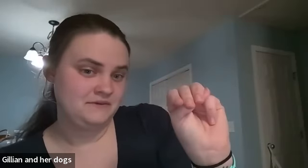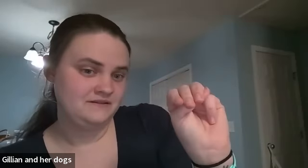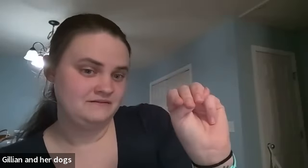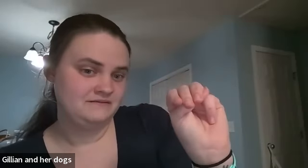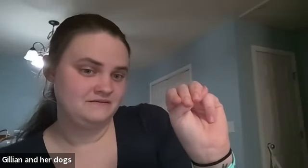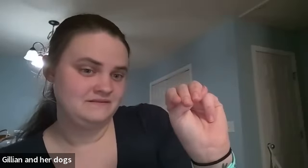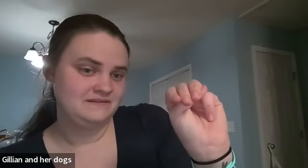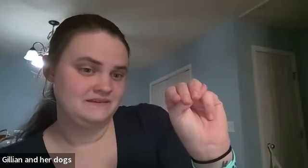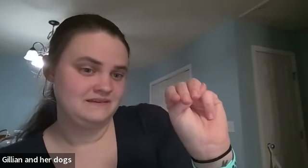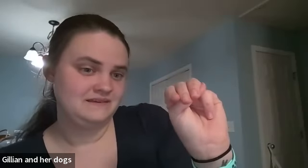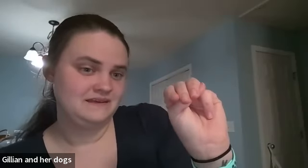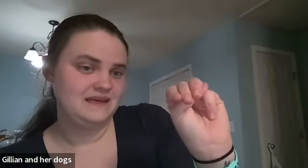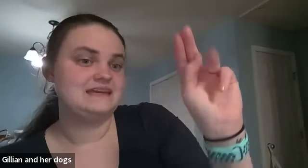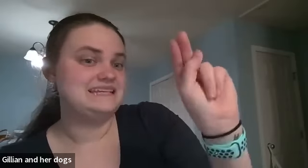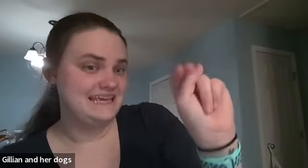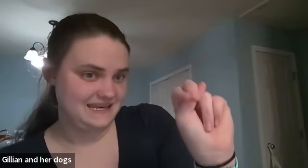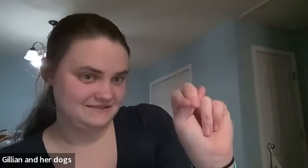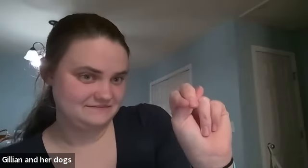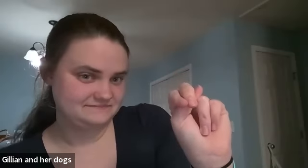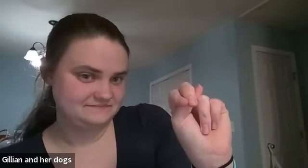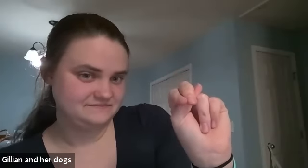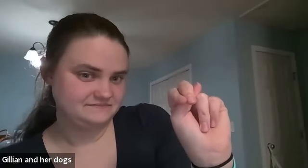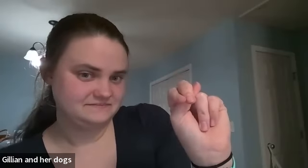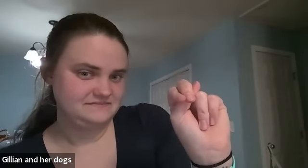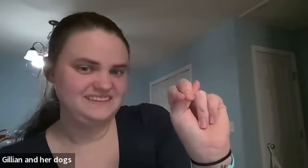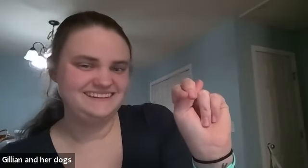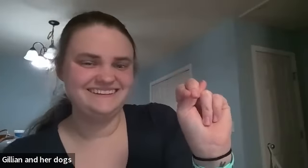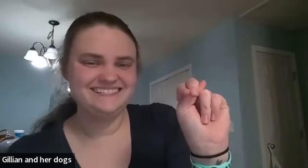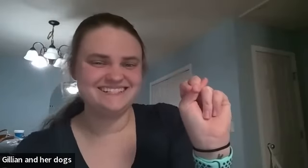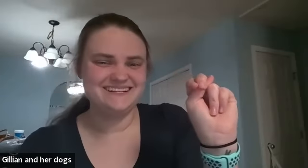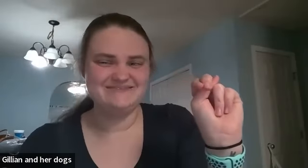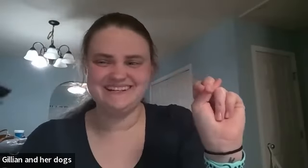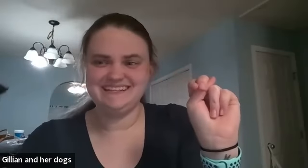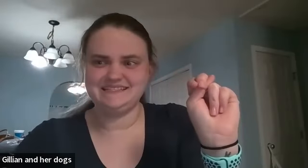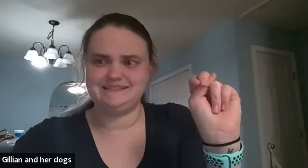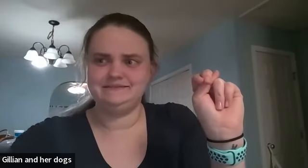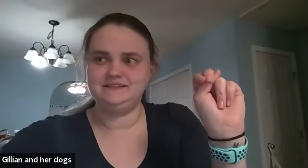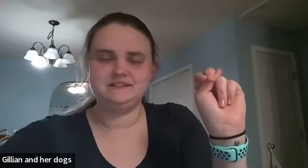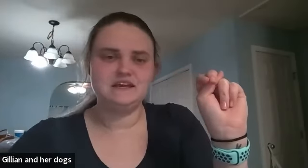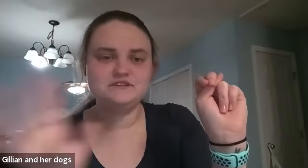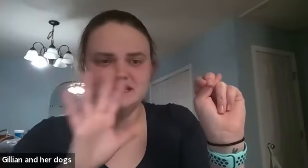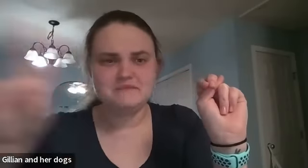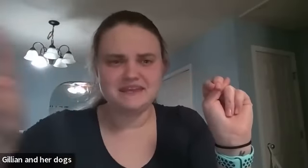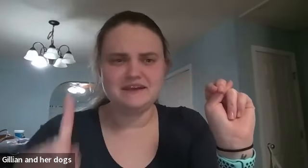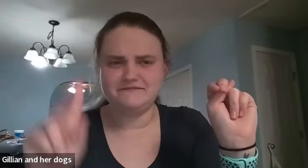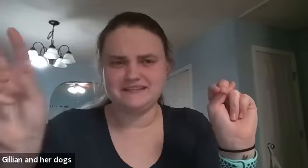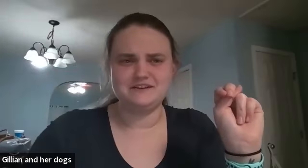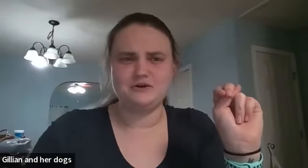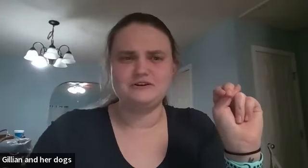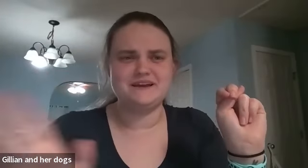M, and N. Good job, nice. If you see me making a face in the corner, it's my